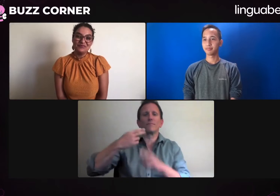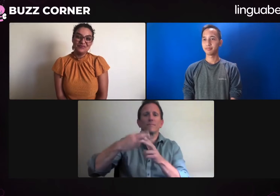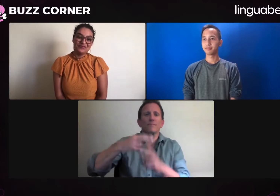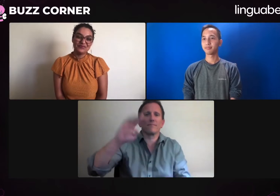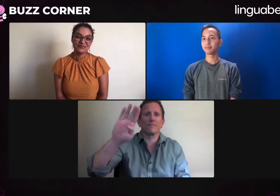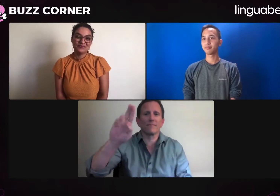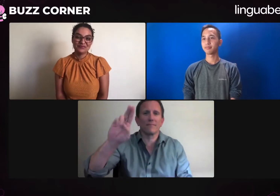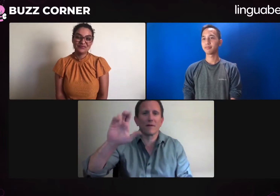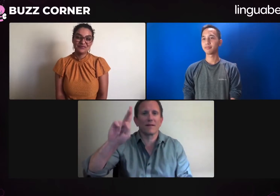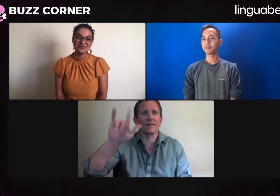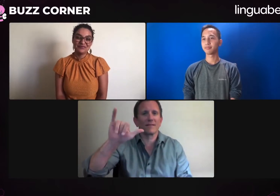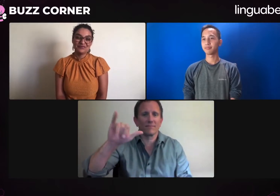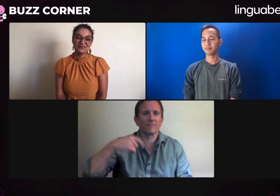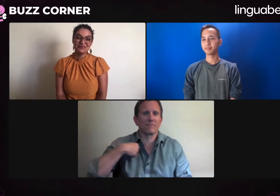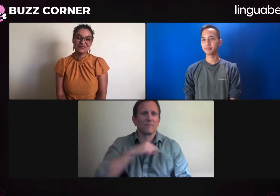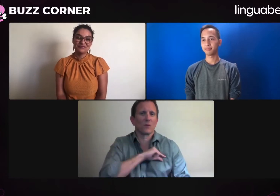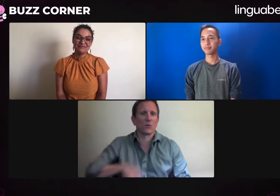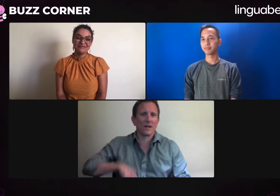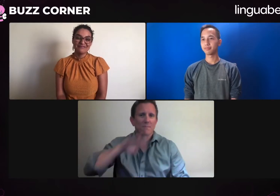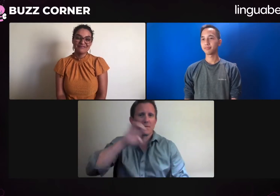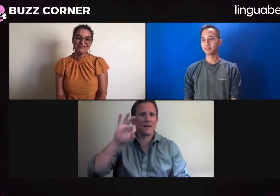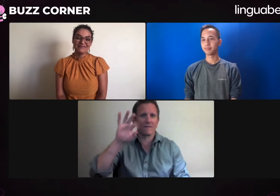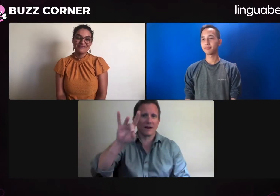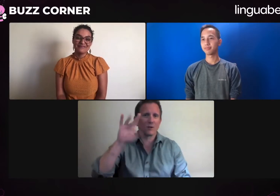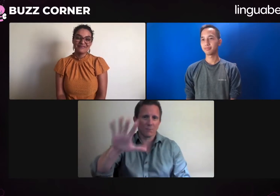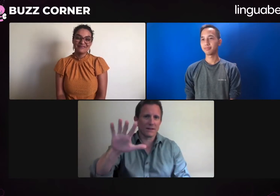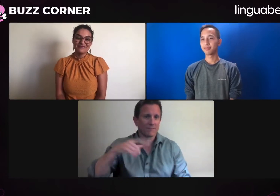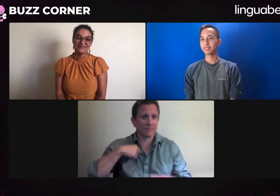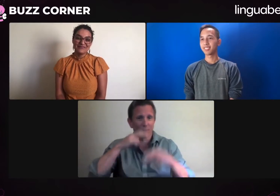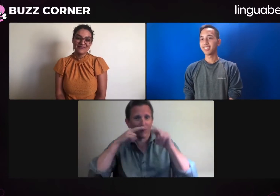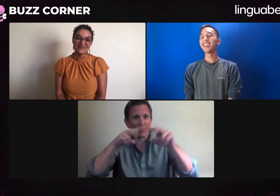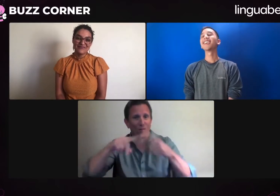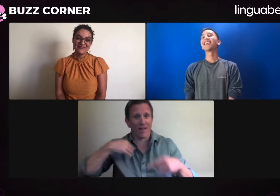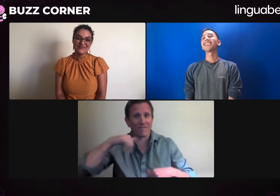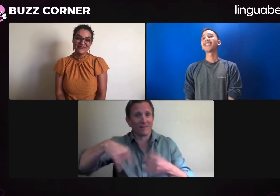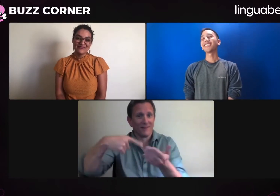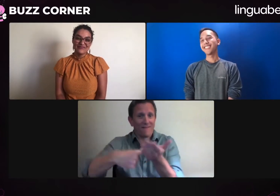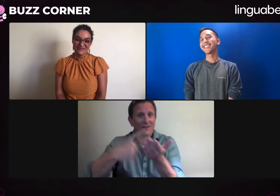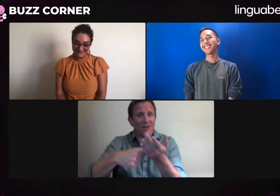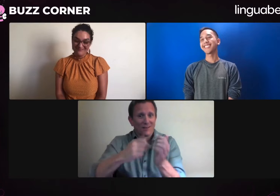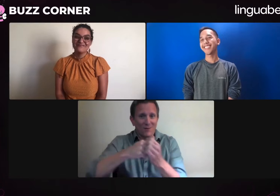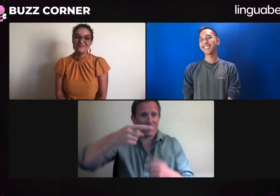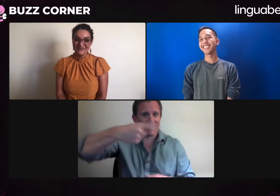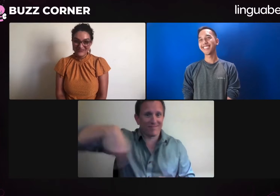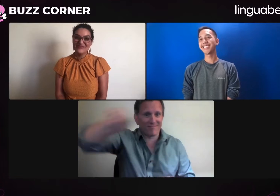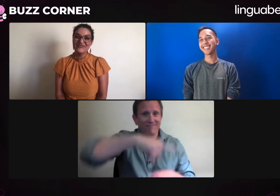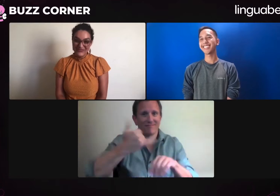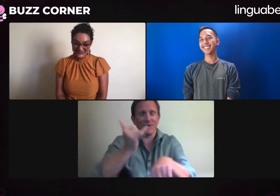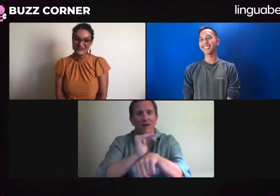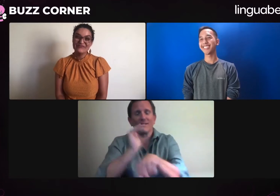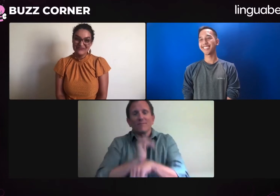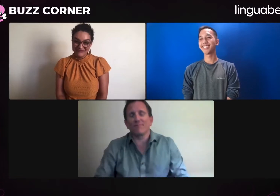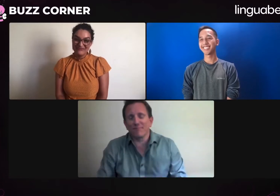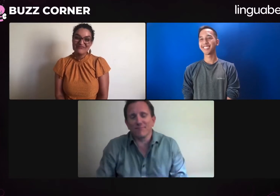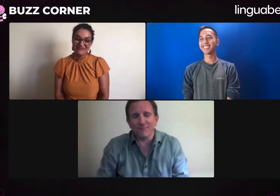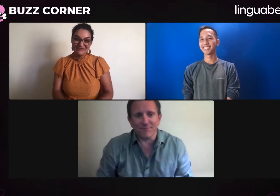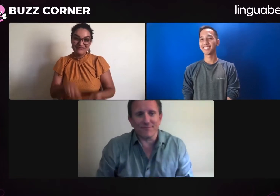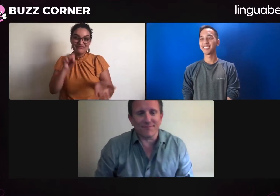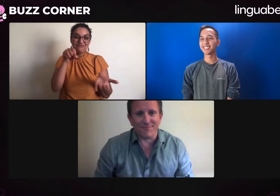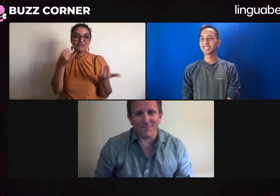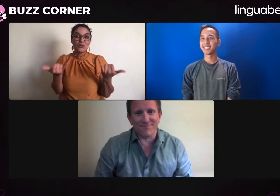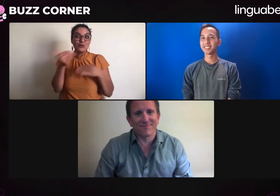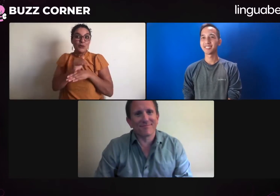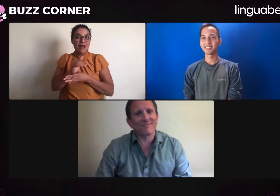it away. And hello, everybody. My name is Bucky, formerly known as the Queen Bee of Linguabee, and I am looking forward